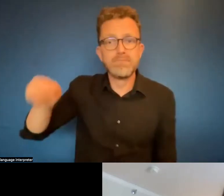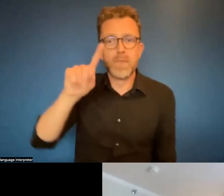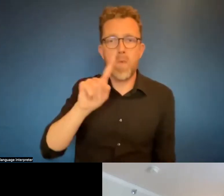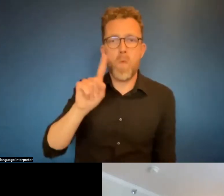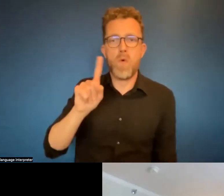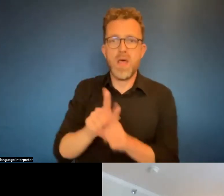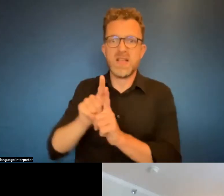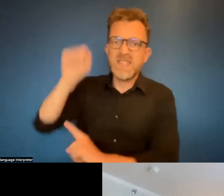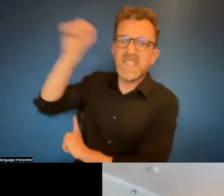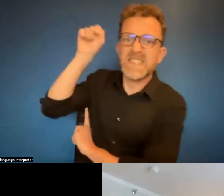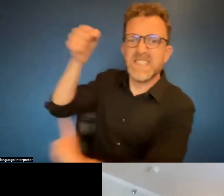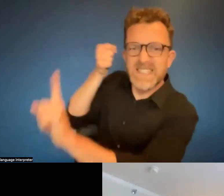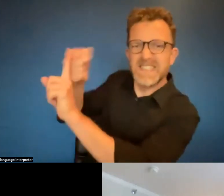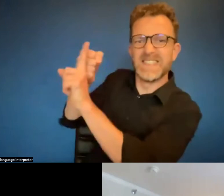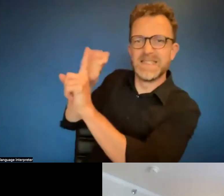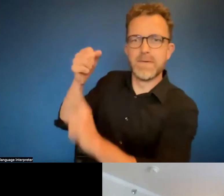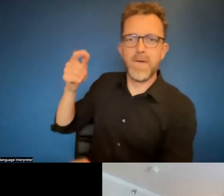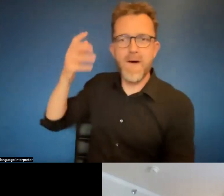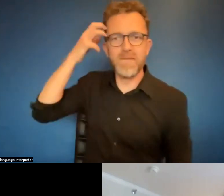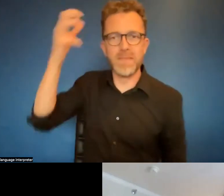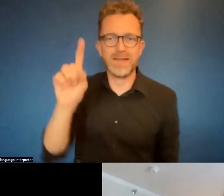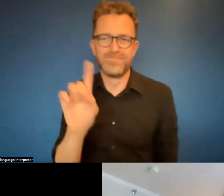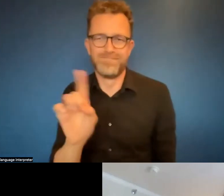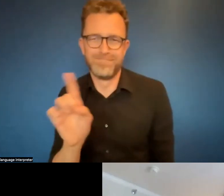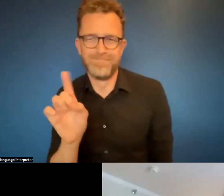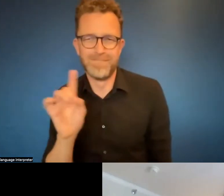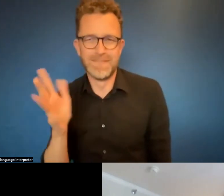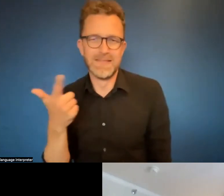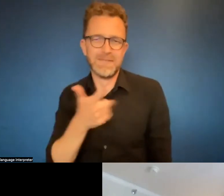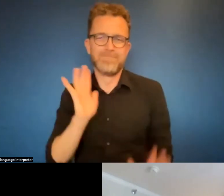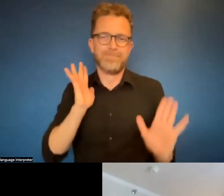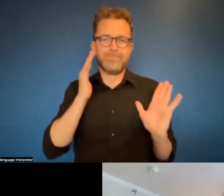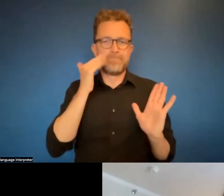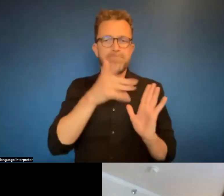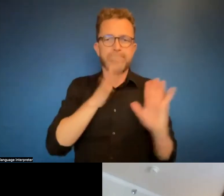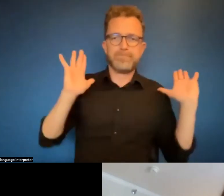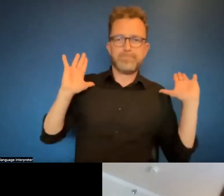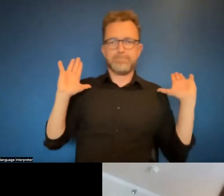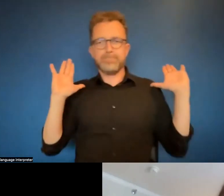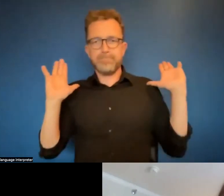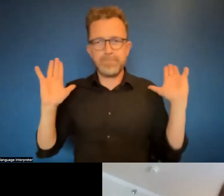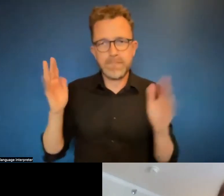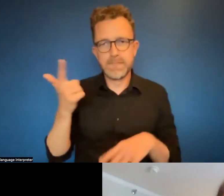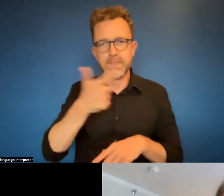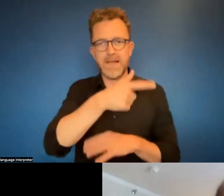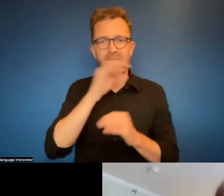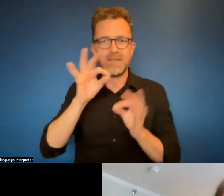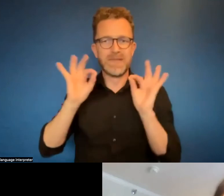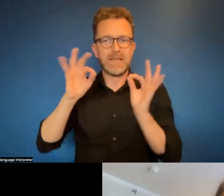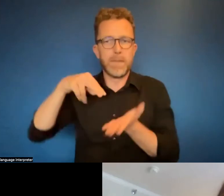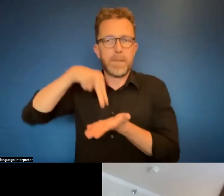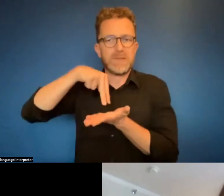struggle. We don't have a very clear allies if we look